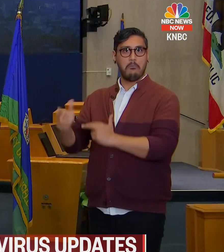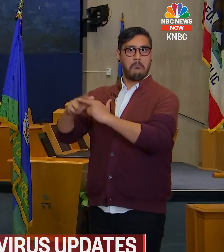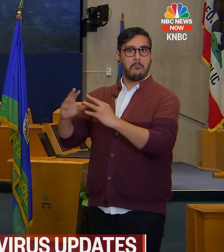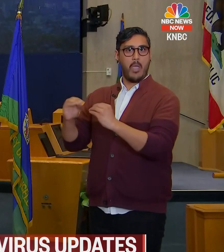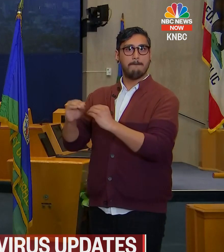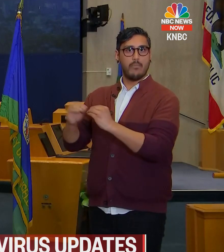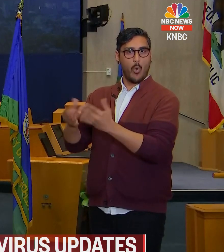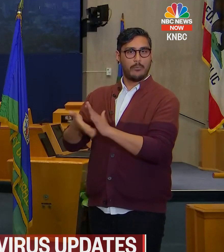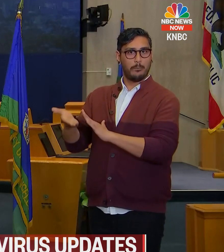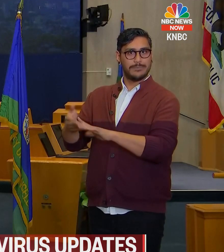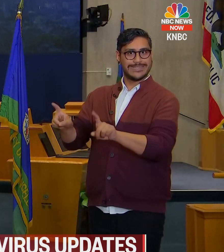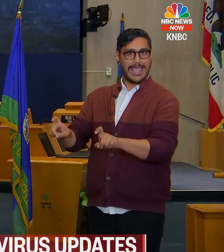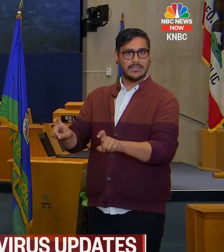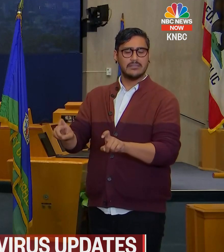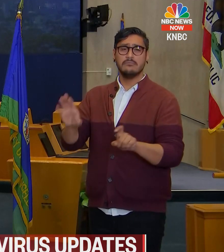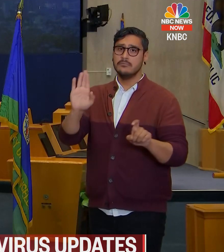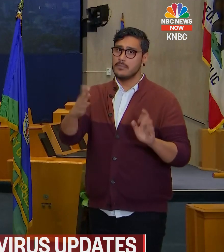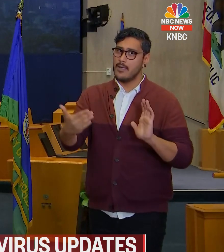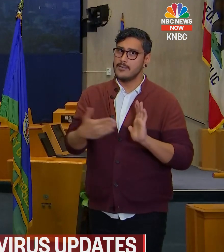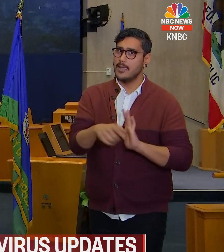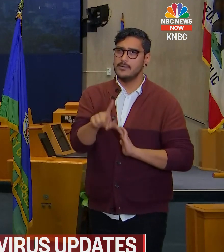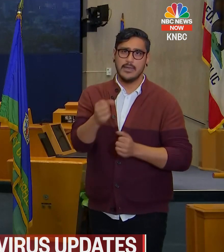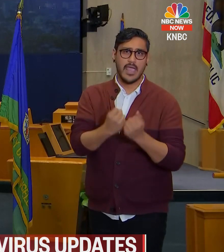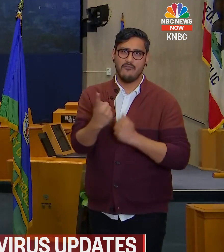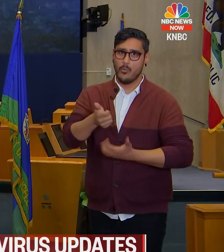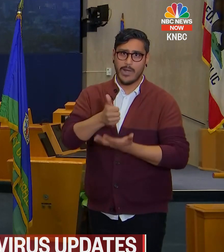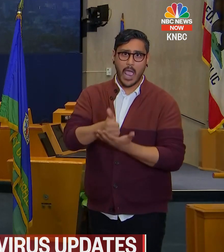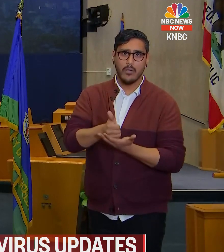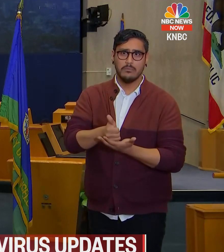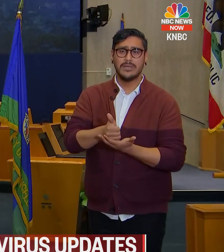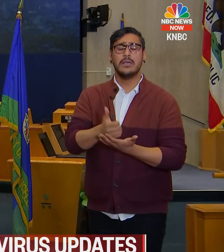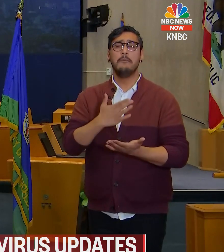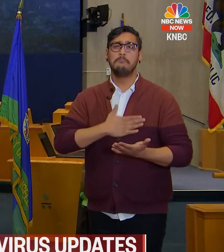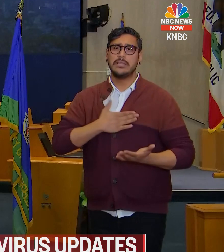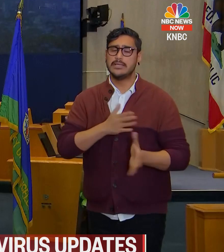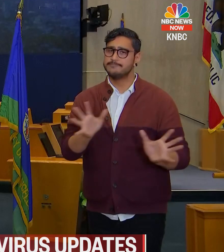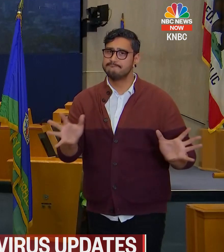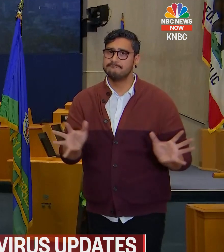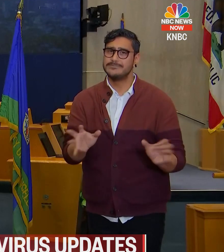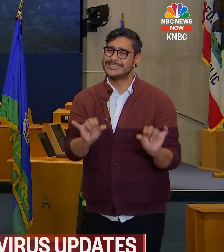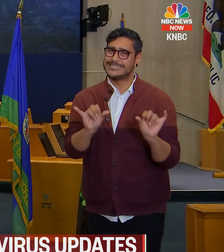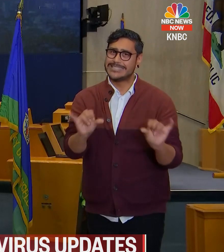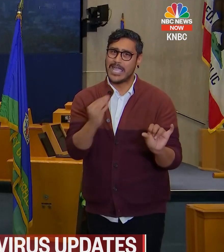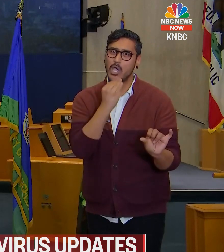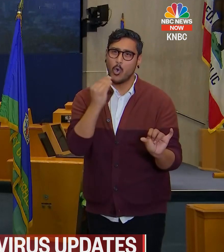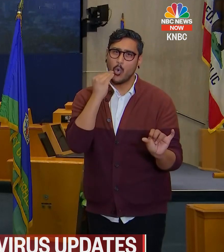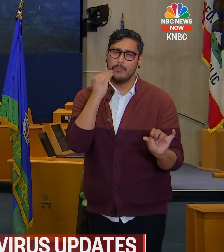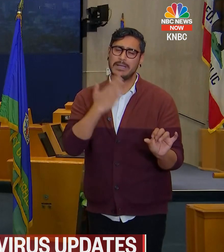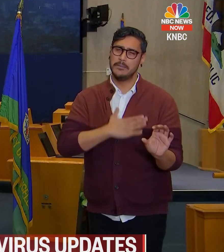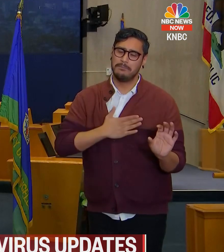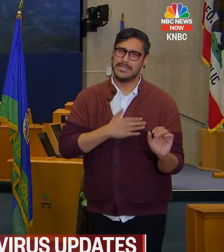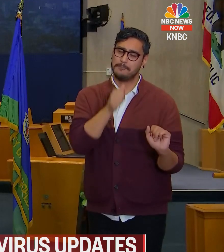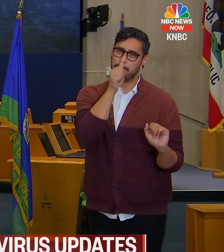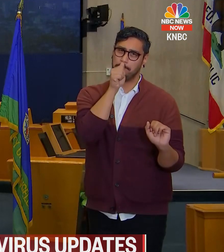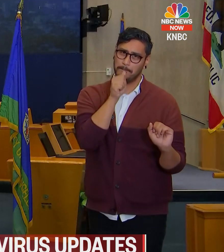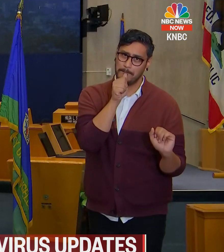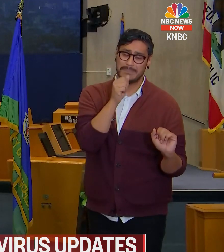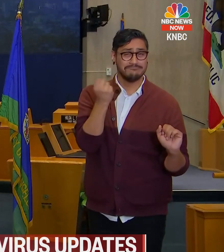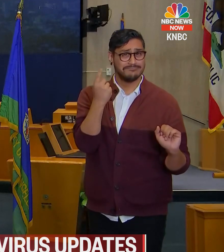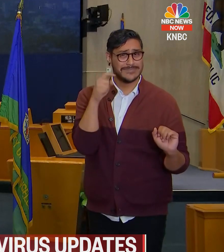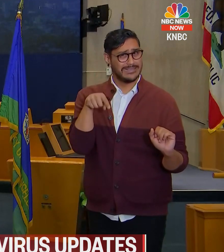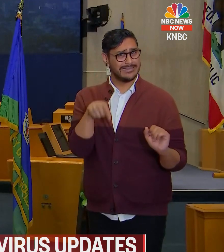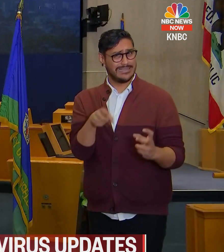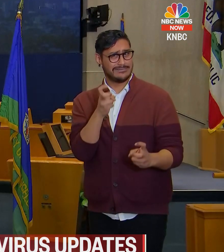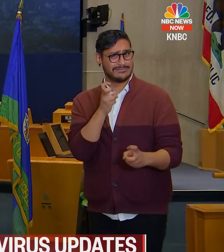everyone's help and cooperation on this. We urge everyone to stay at home and have patience. These are tough times, but we're ramping